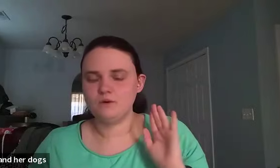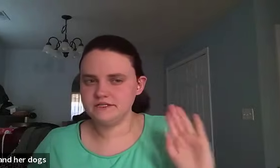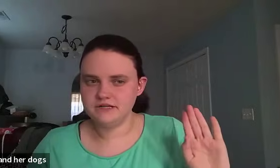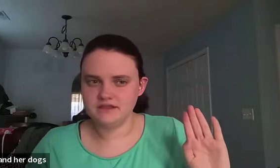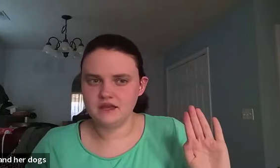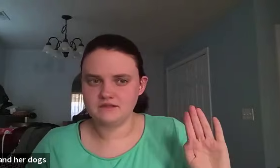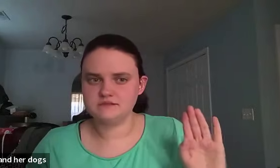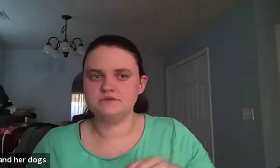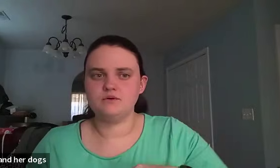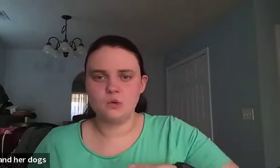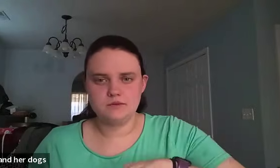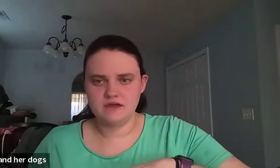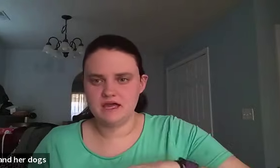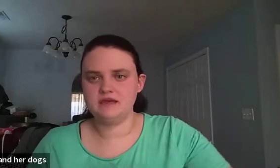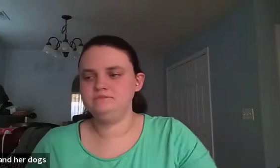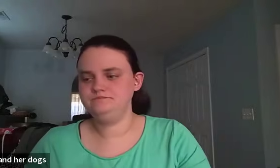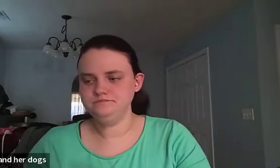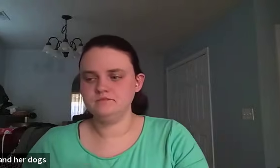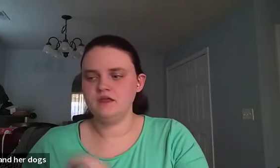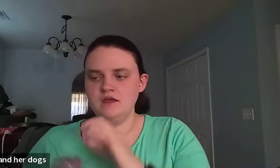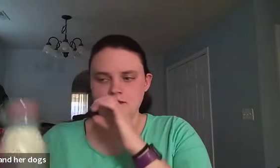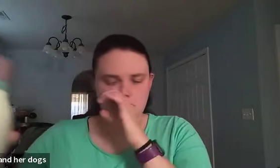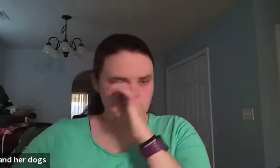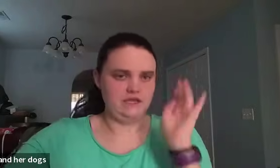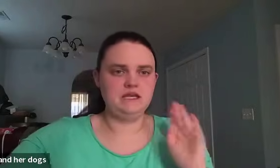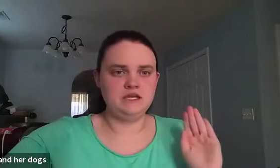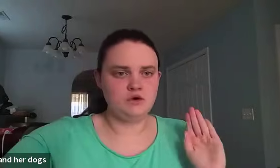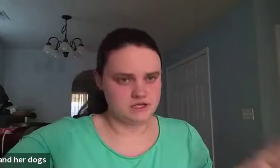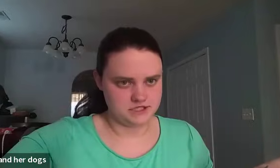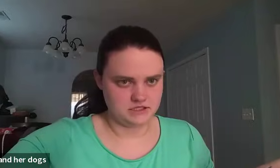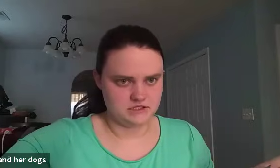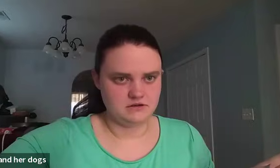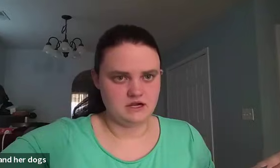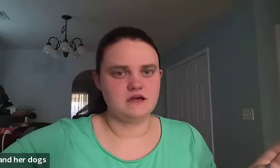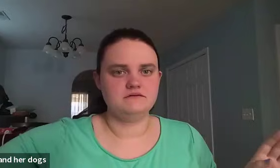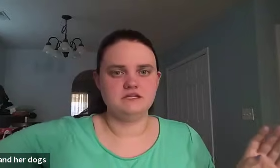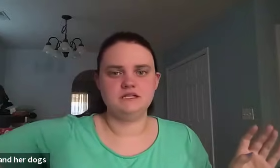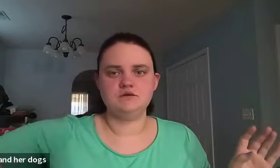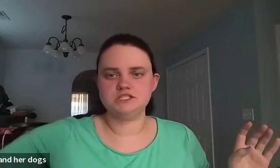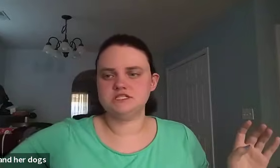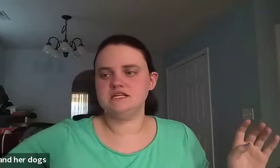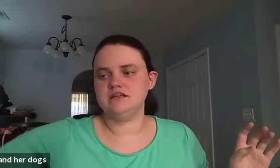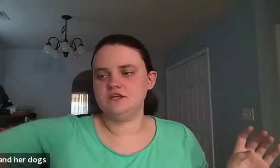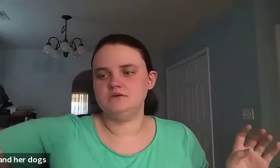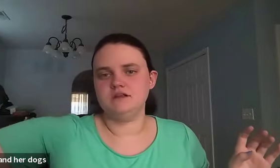Before we do anything else, before we move ahead, are there any questions you guys have? Any questions? Anything you would